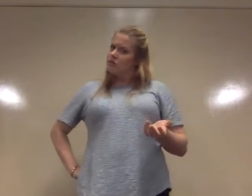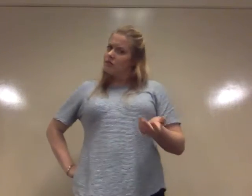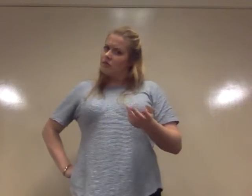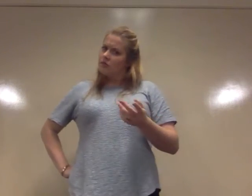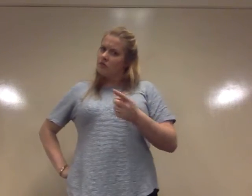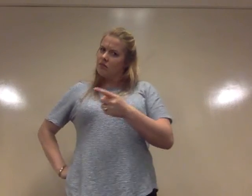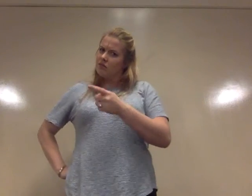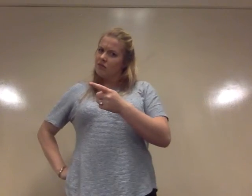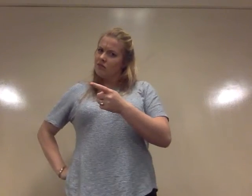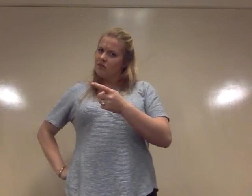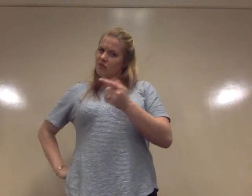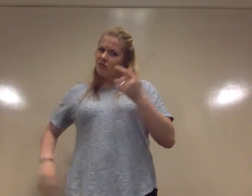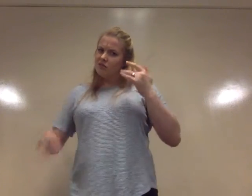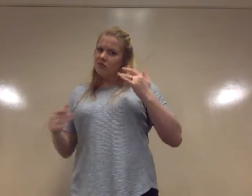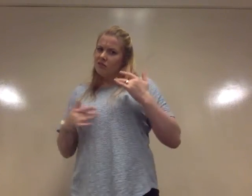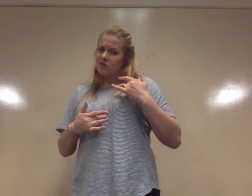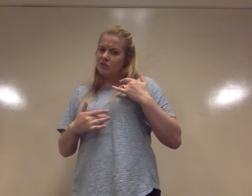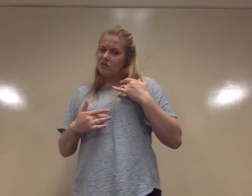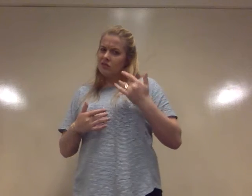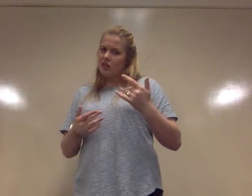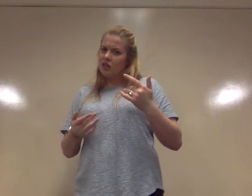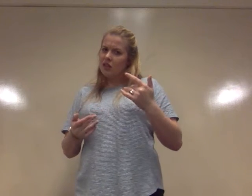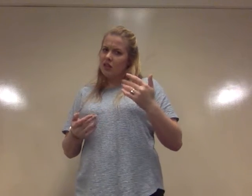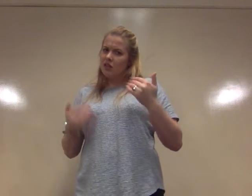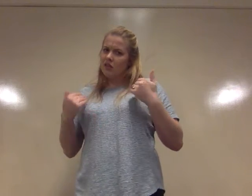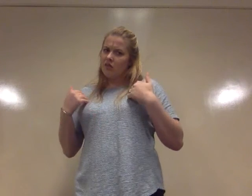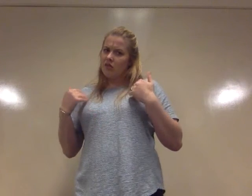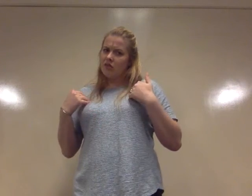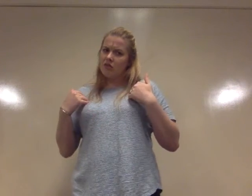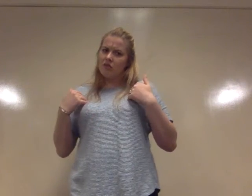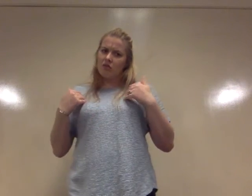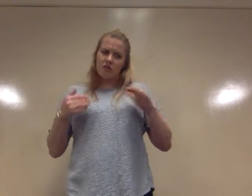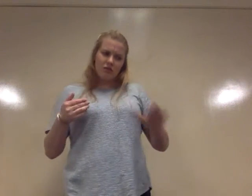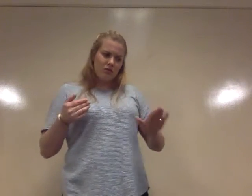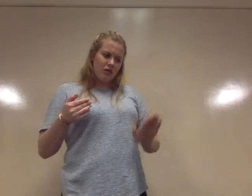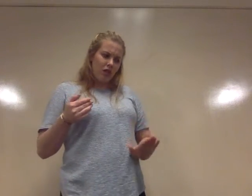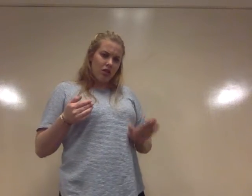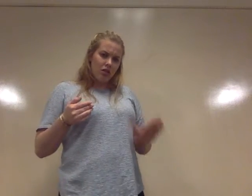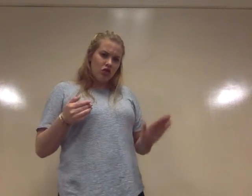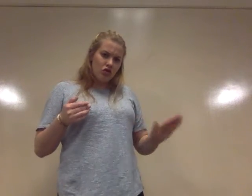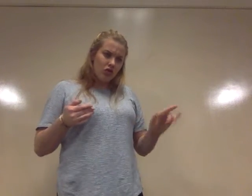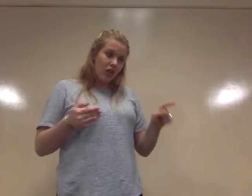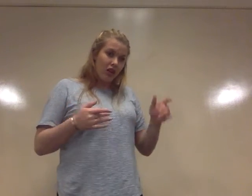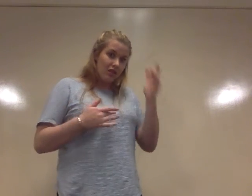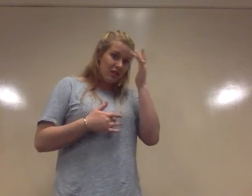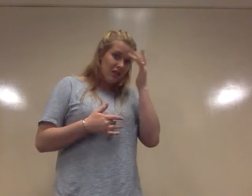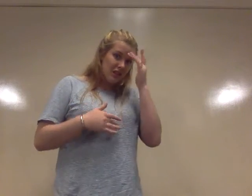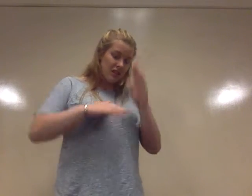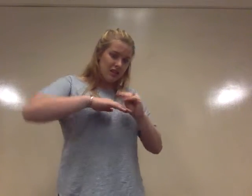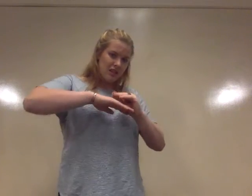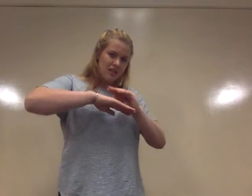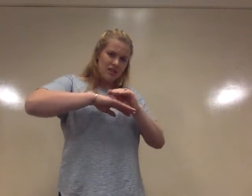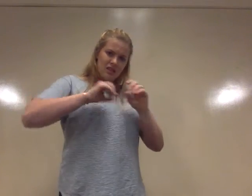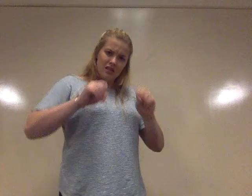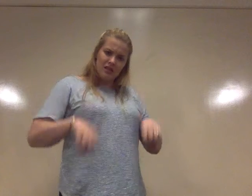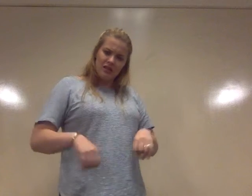ones most likely to have the children who were susceptible to getting liver cancer. This was very unusual, since liver cancers are mainly found